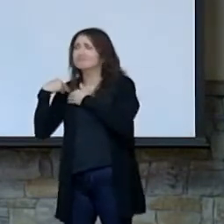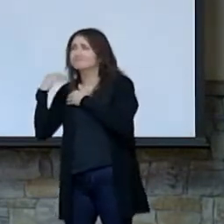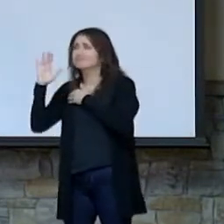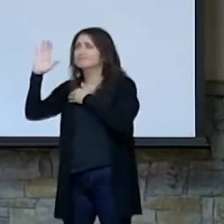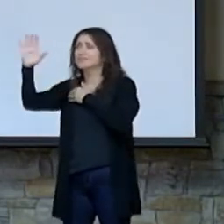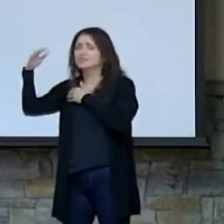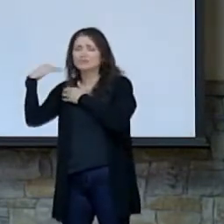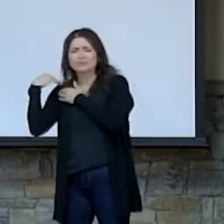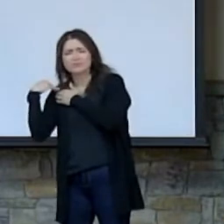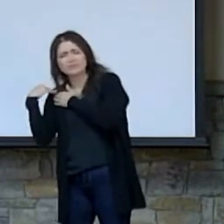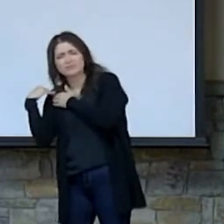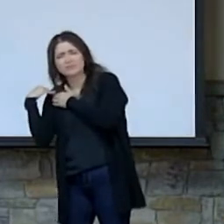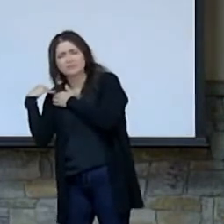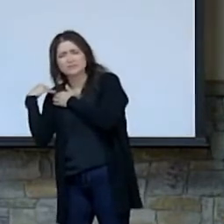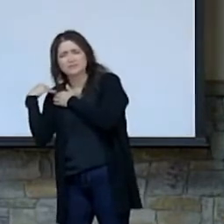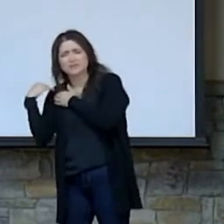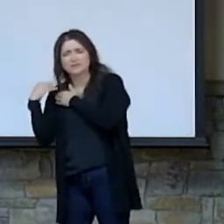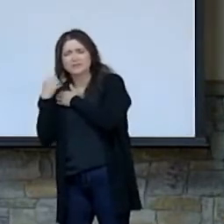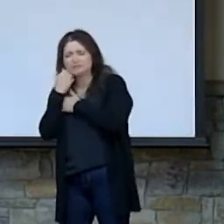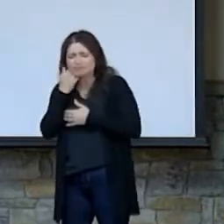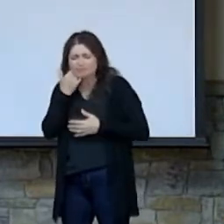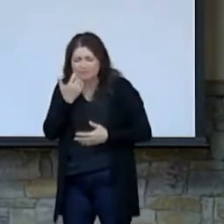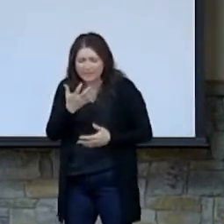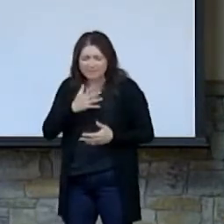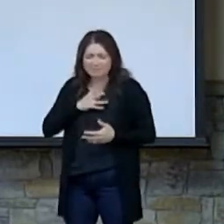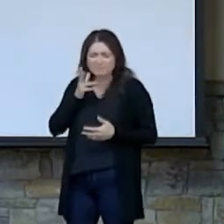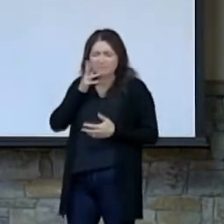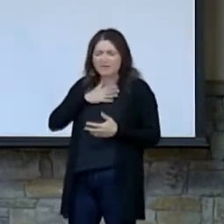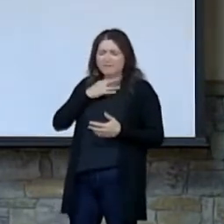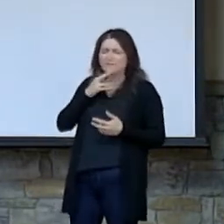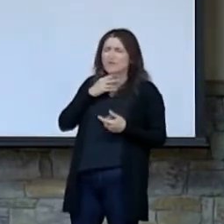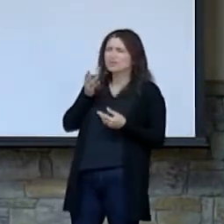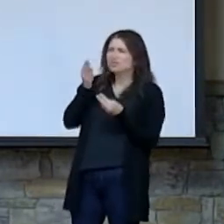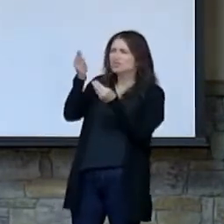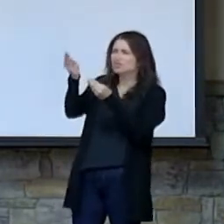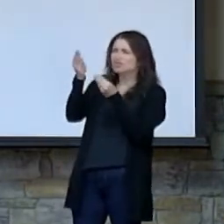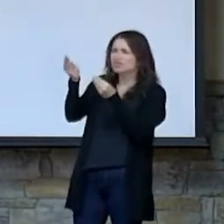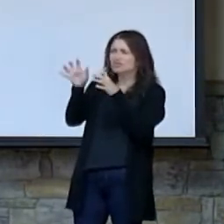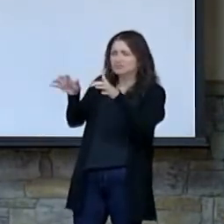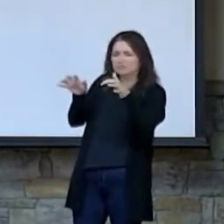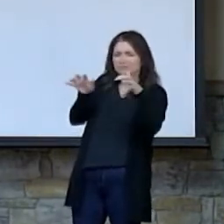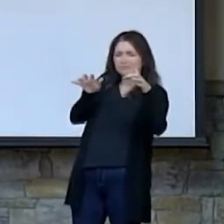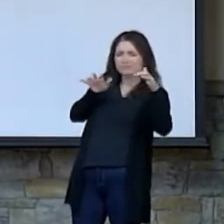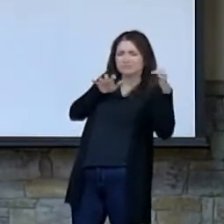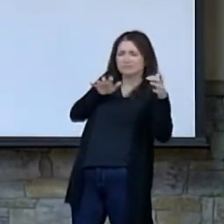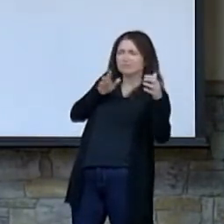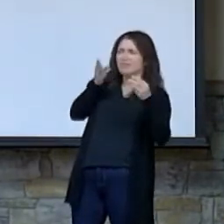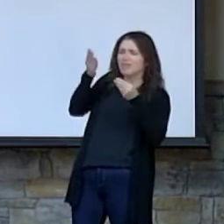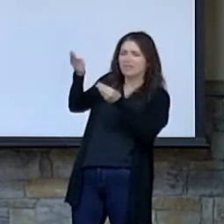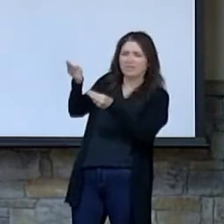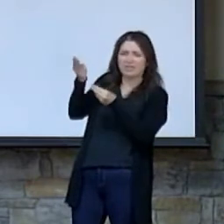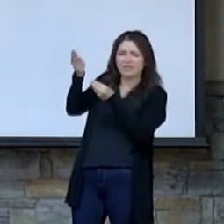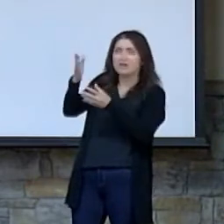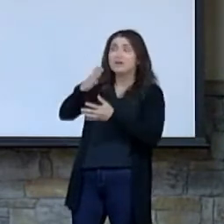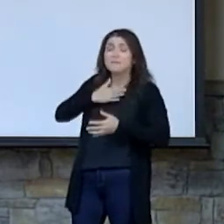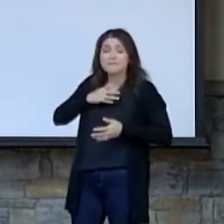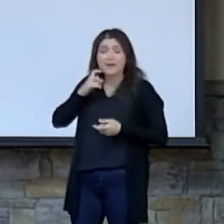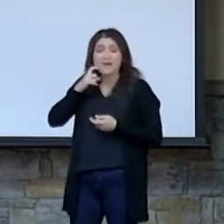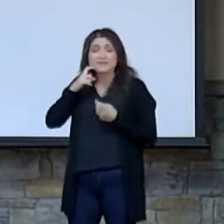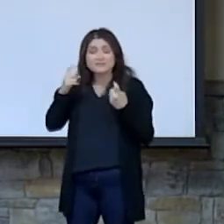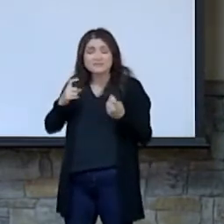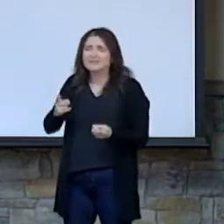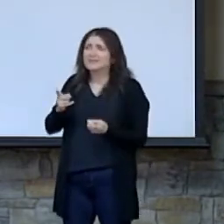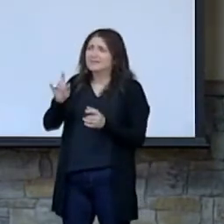ashamed I hear my mocking voice call out among the scoffers it was my sin that held him